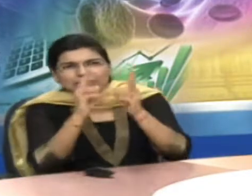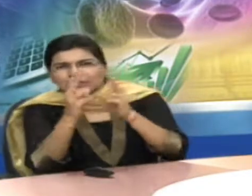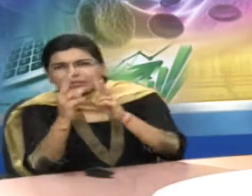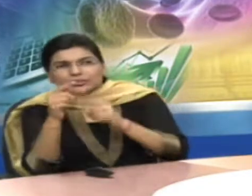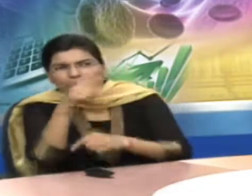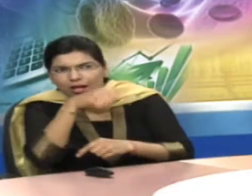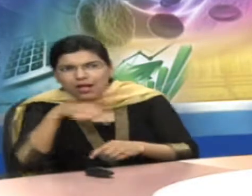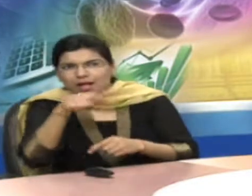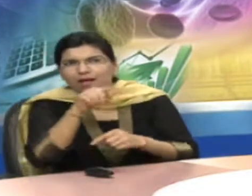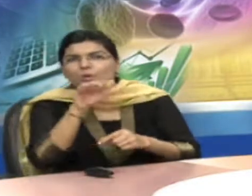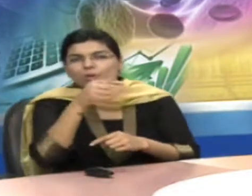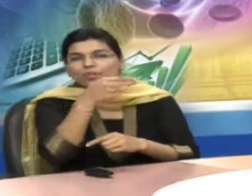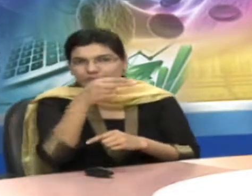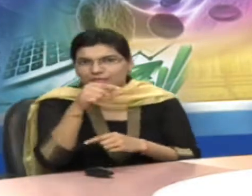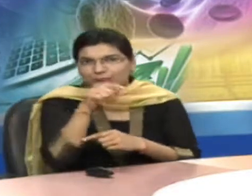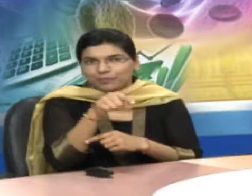October, November, the weather changes.